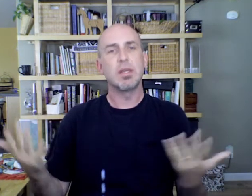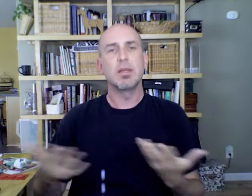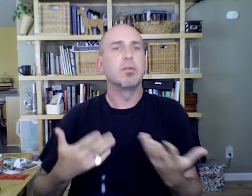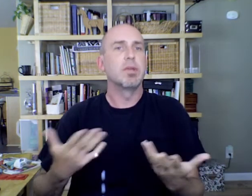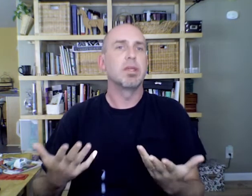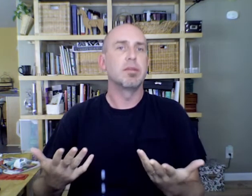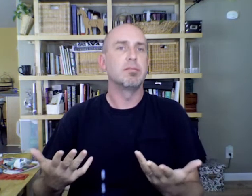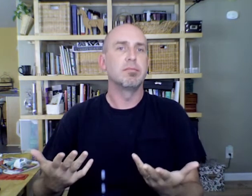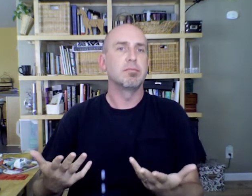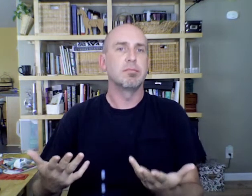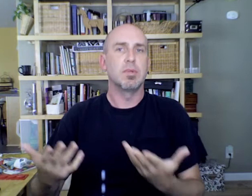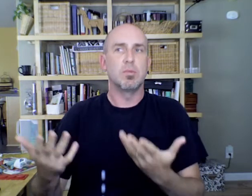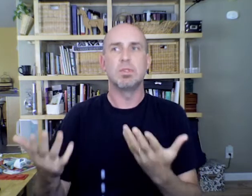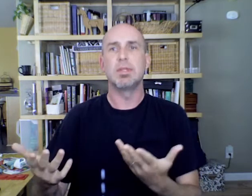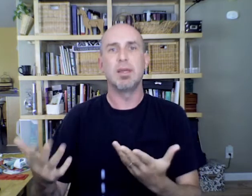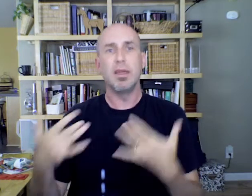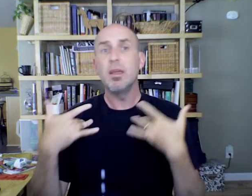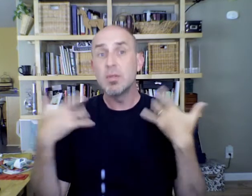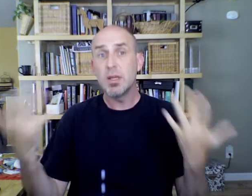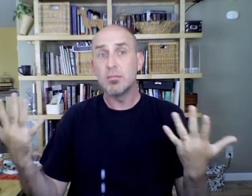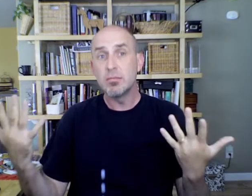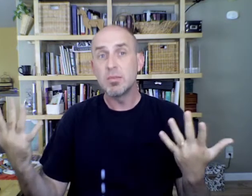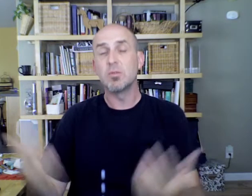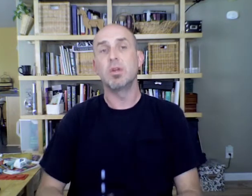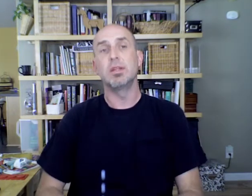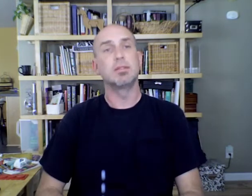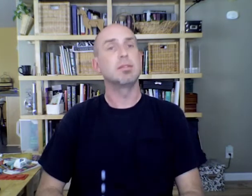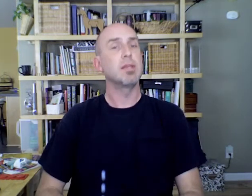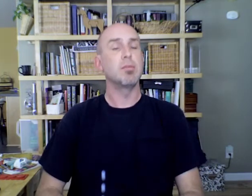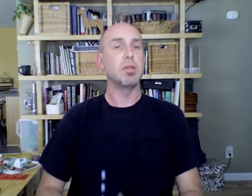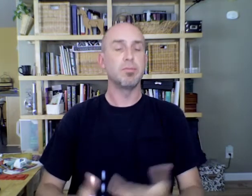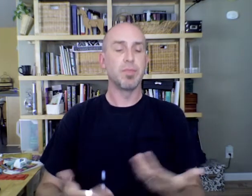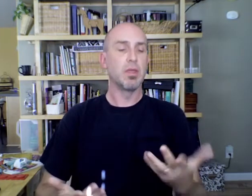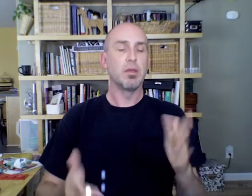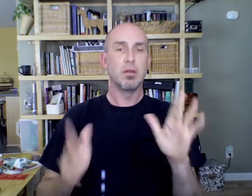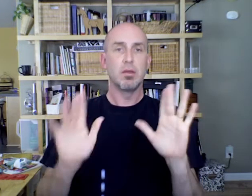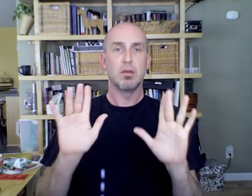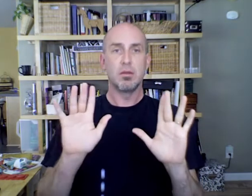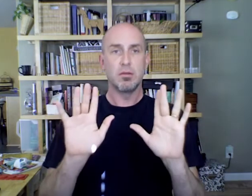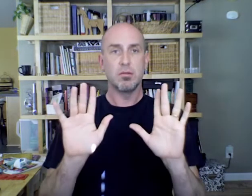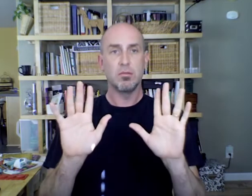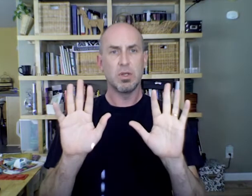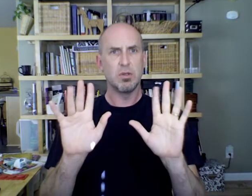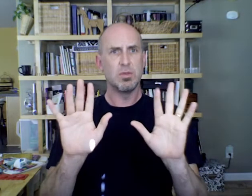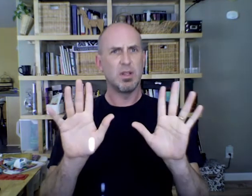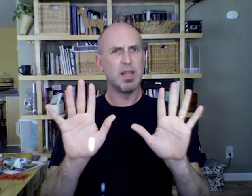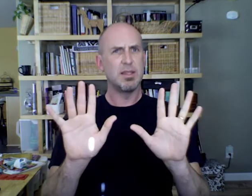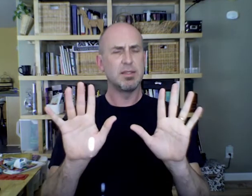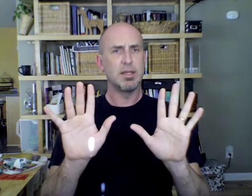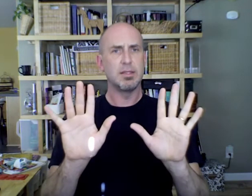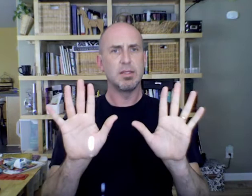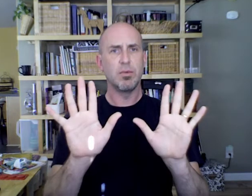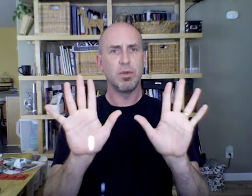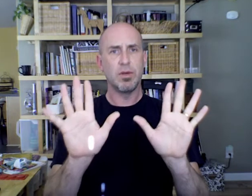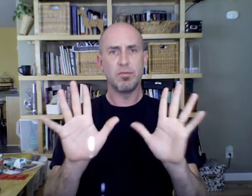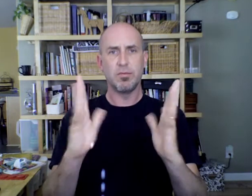hearing kid would say, what's up, to a friend. It's the same deal. We're going to use a lot of these signs today where you have